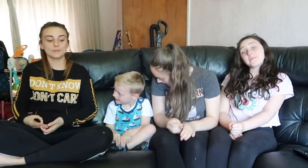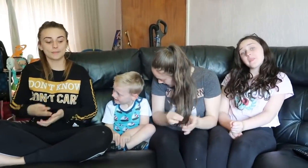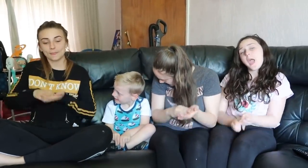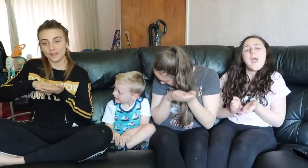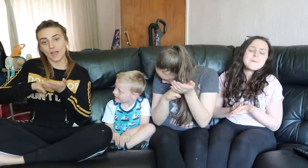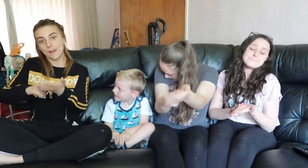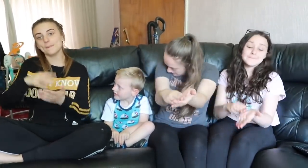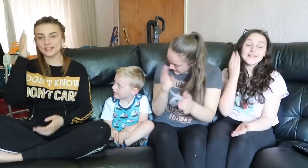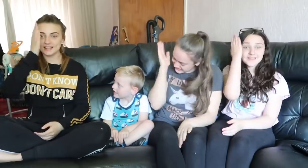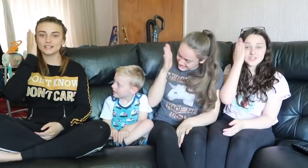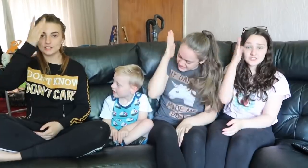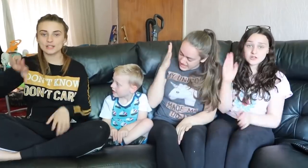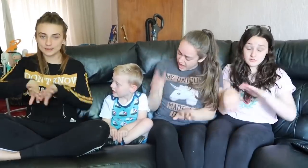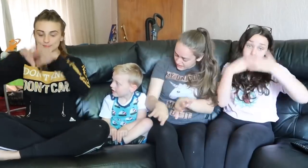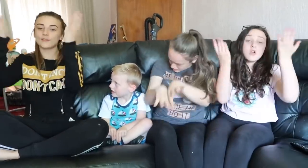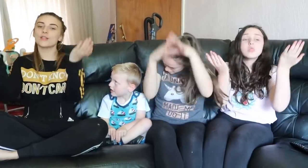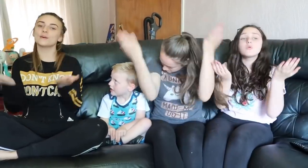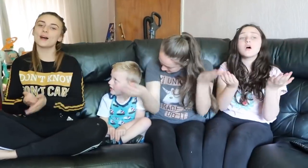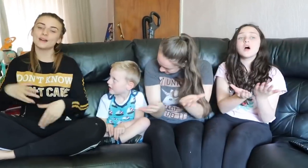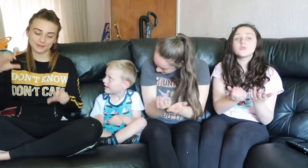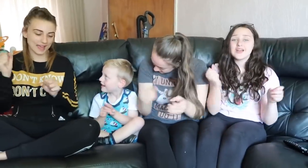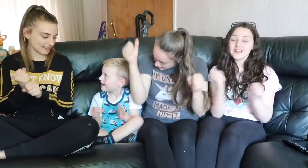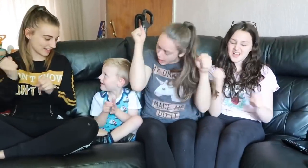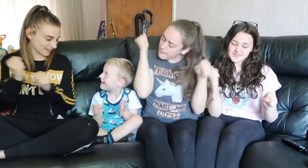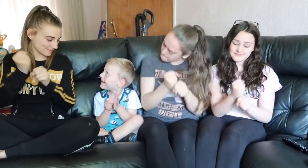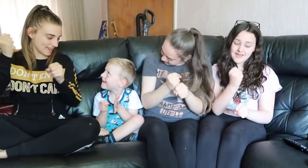A million dreams for the world could be.